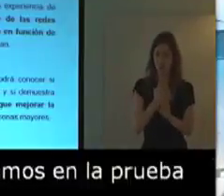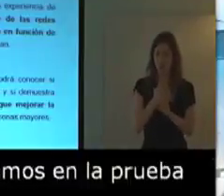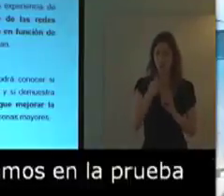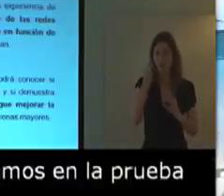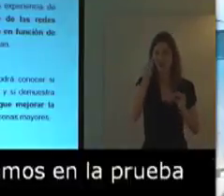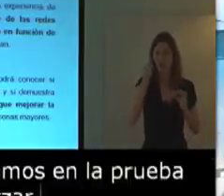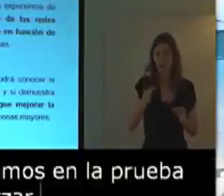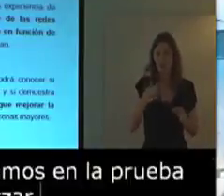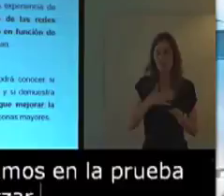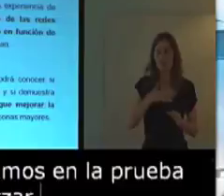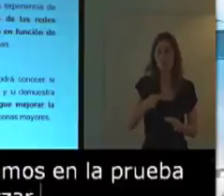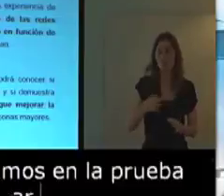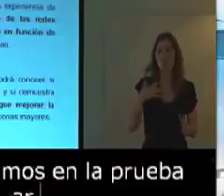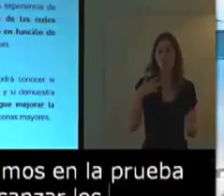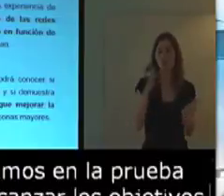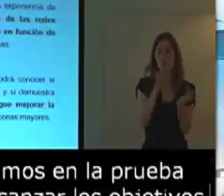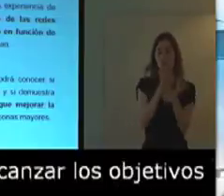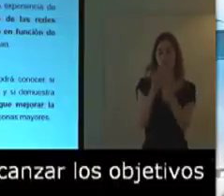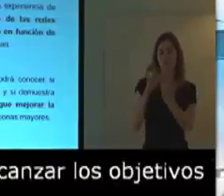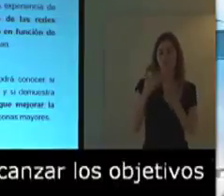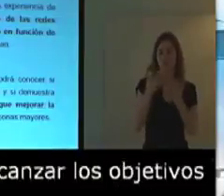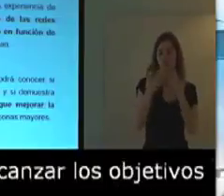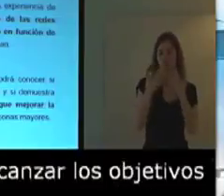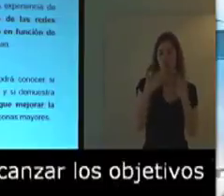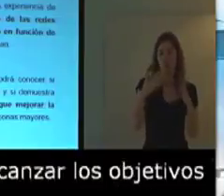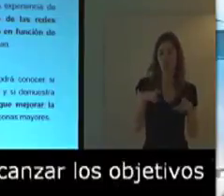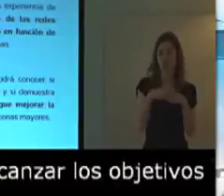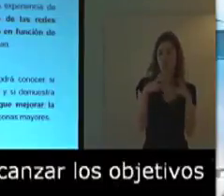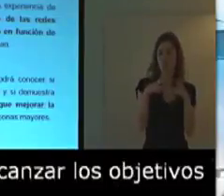really, and promote social